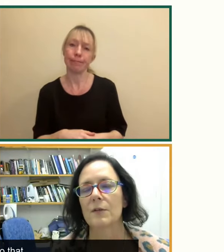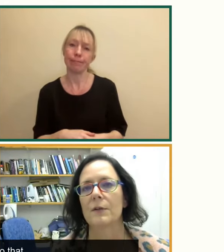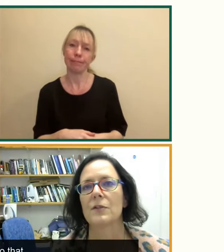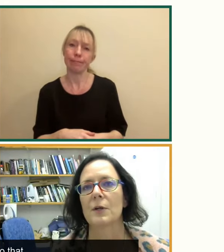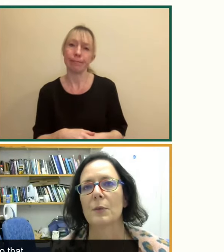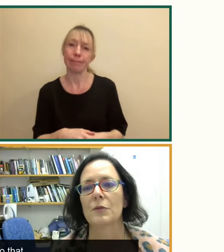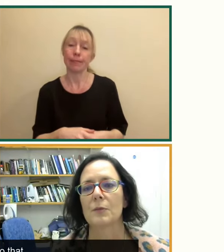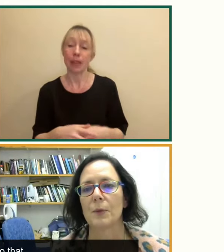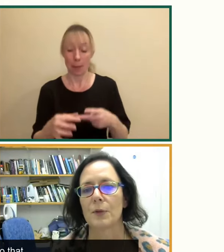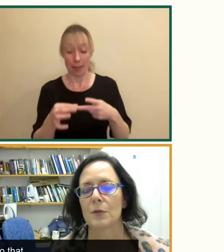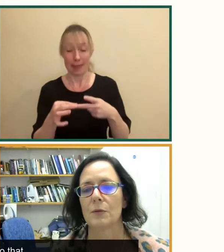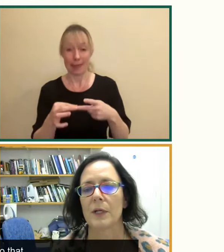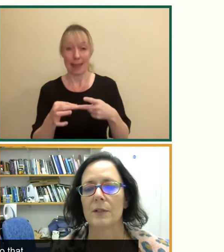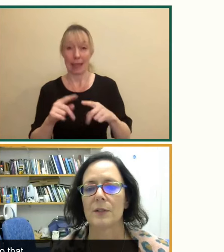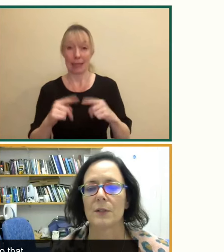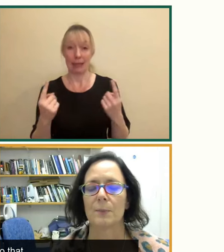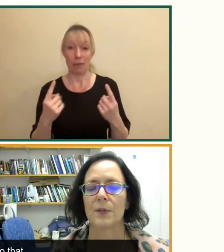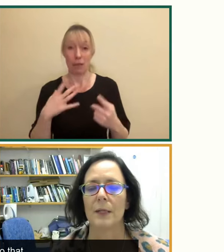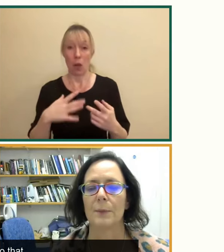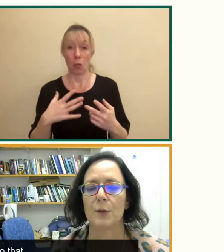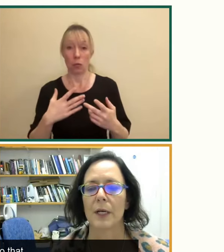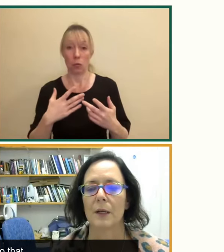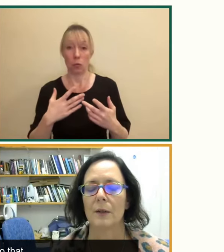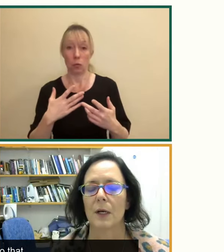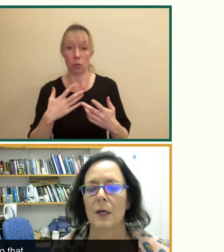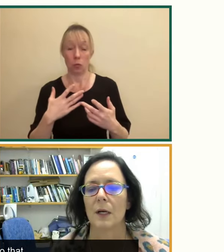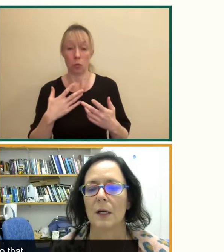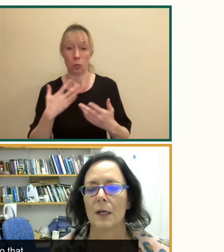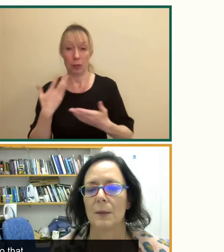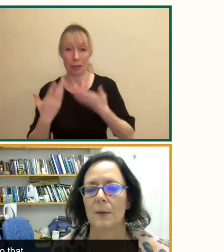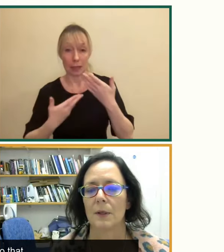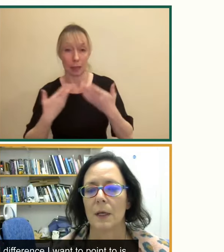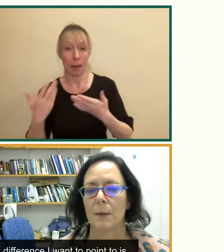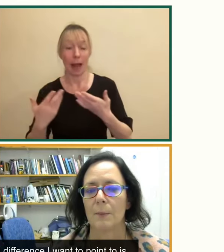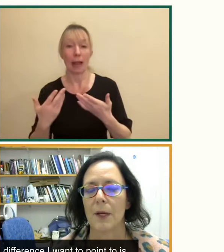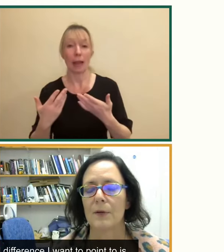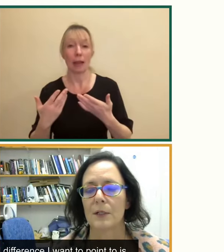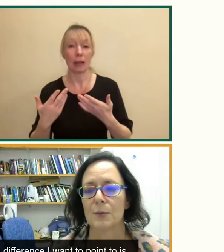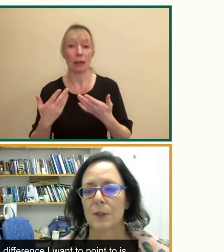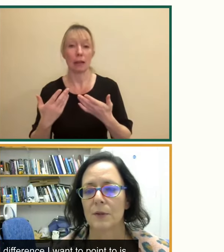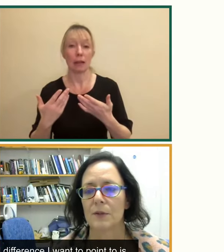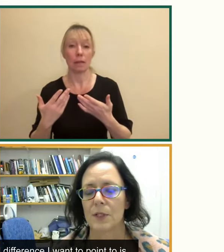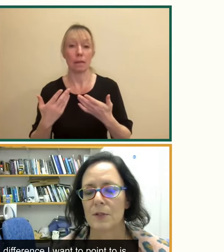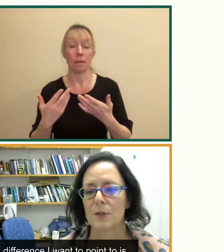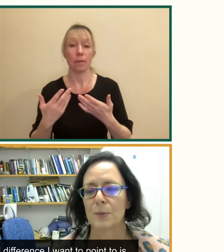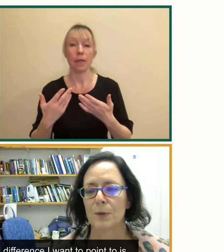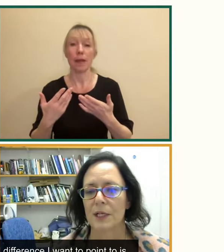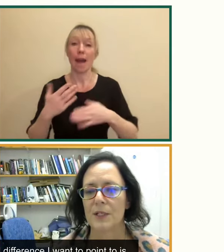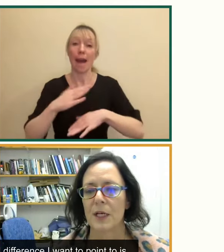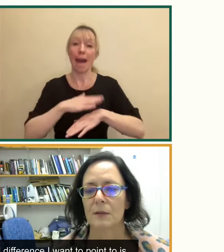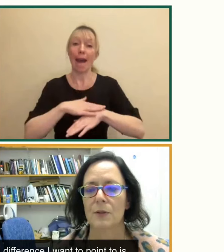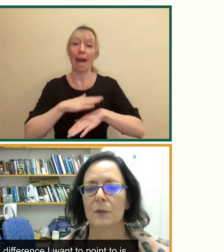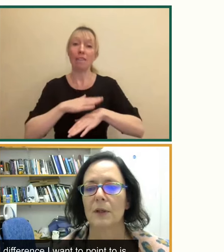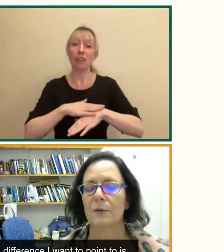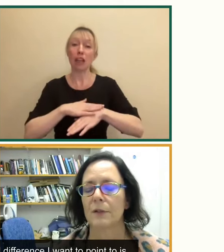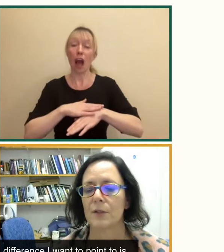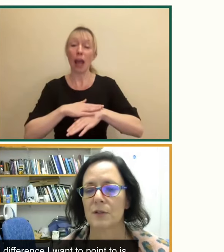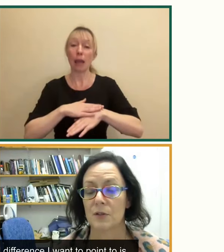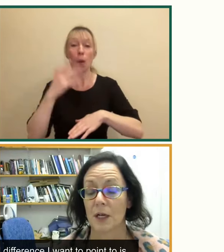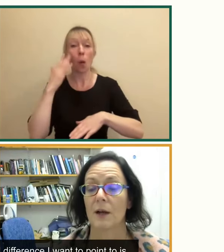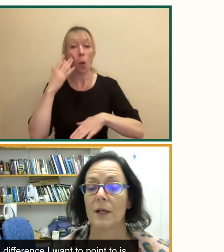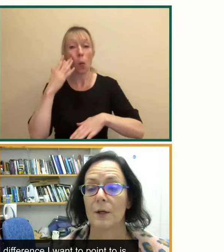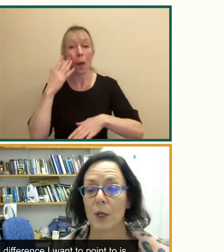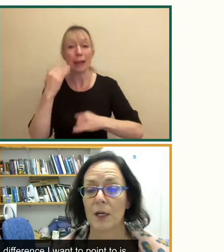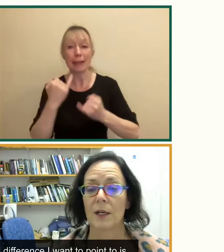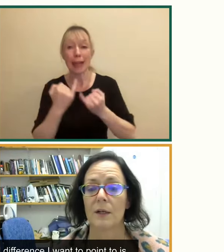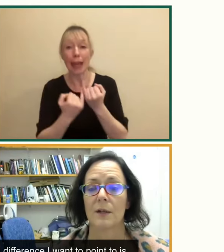happens, the second difference I want to point to is that between periods where the disease is progressing, so the lung